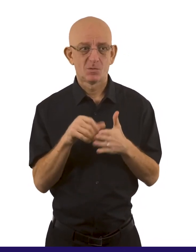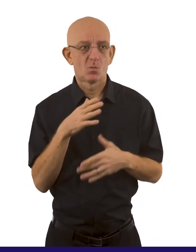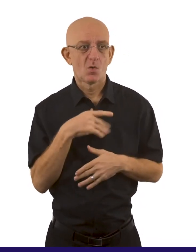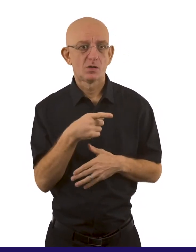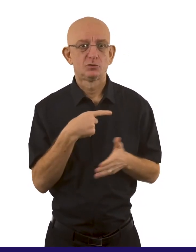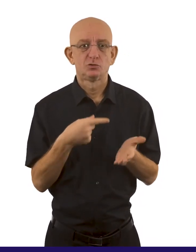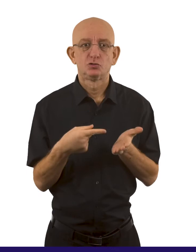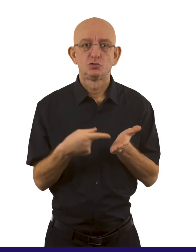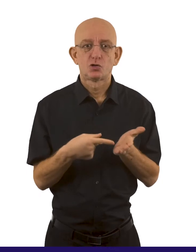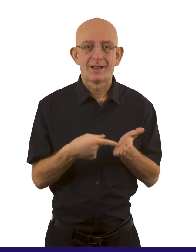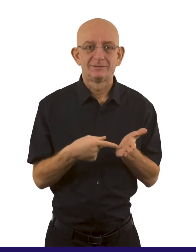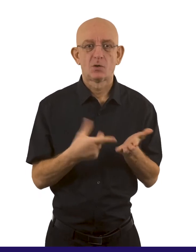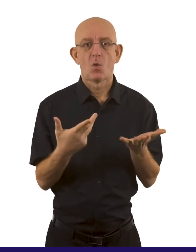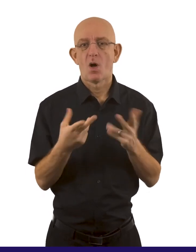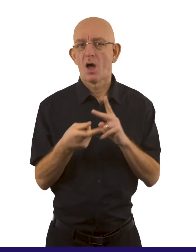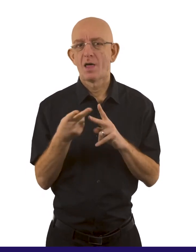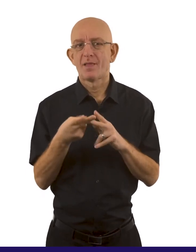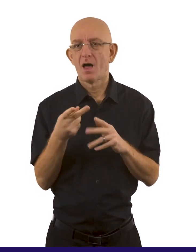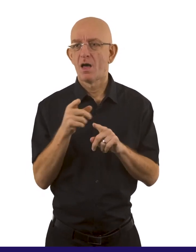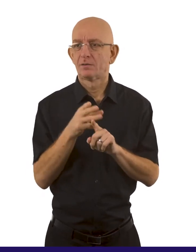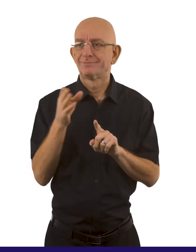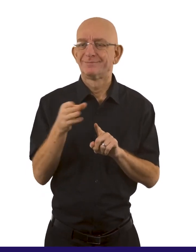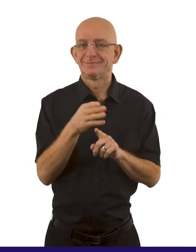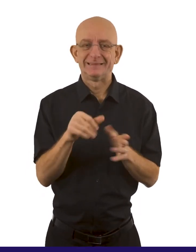Difficulty using toilets or other facilities.